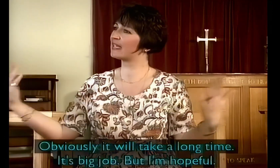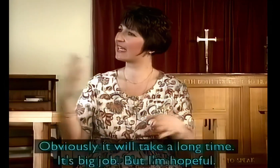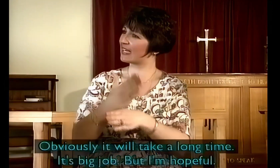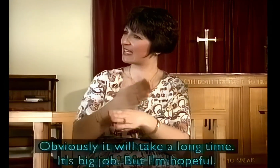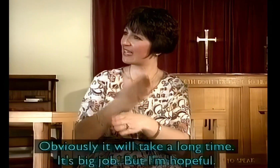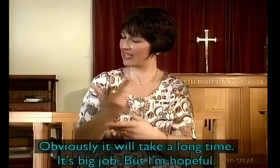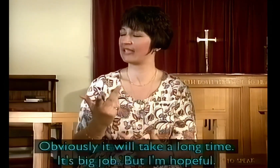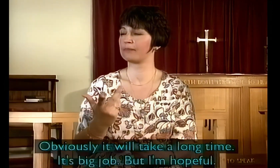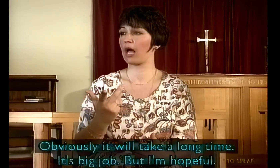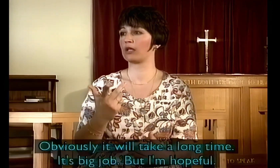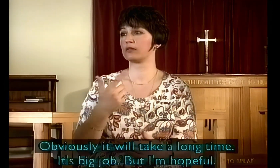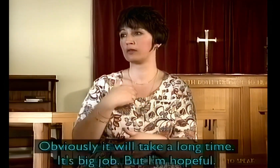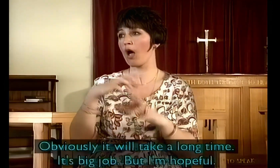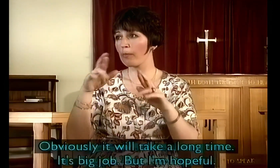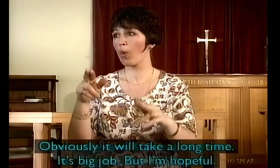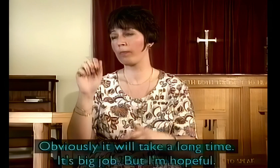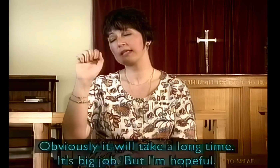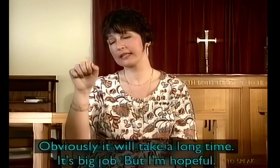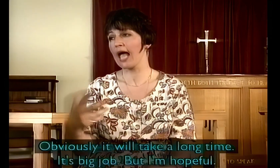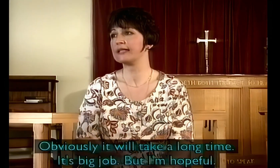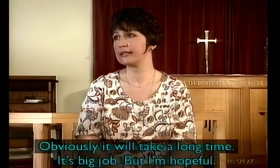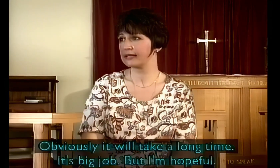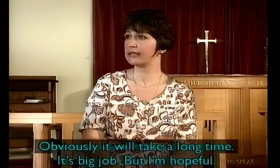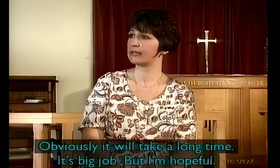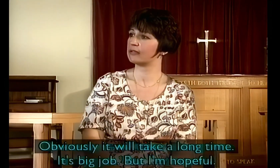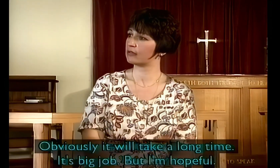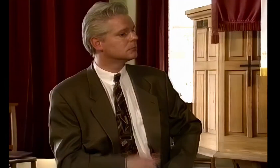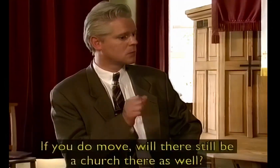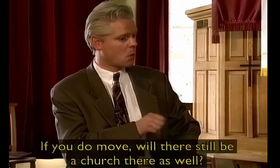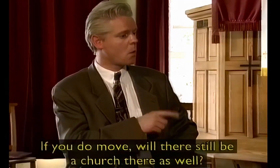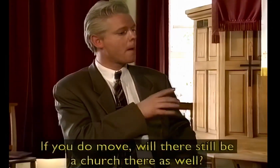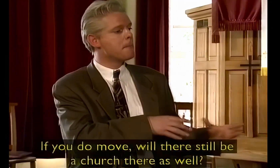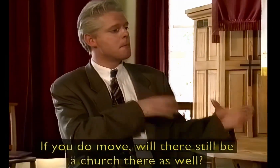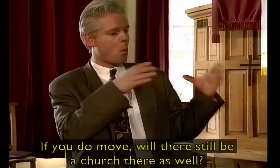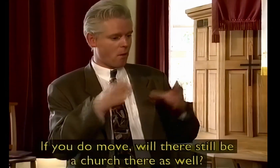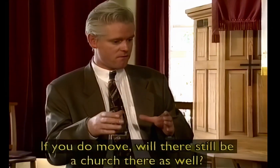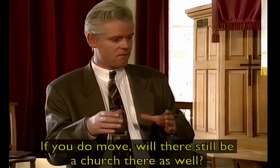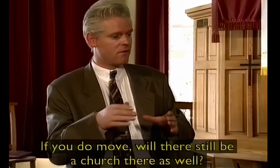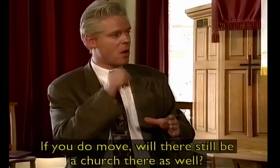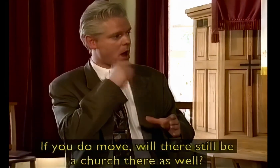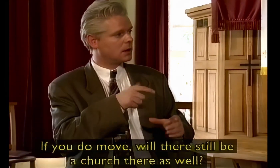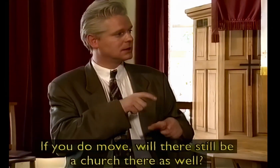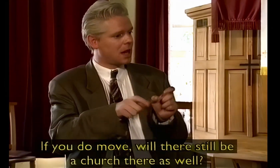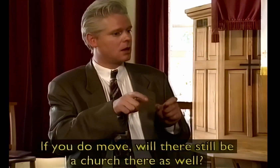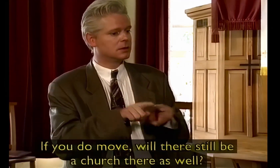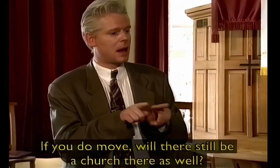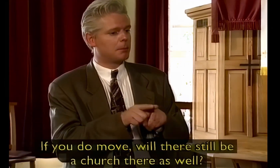and moving away. It's a big job. But I'm hopeful, yes. So if you do move, will there still be